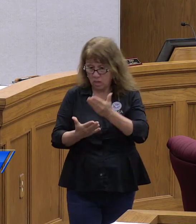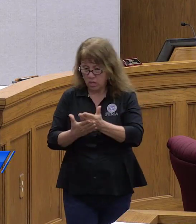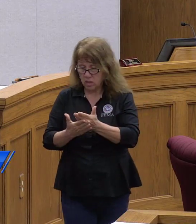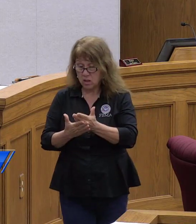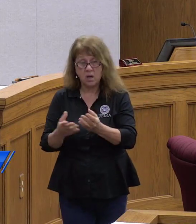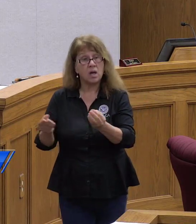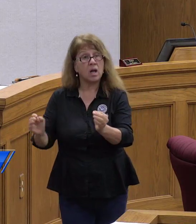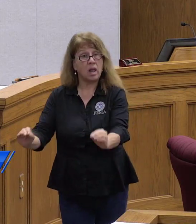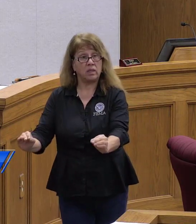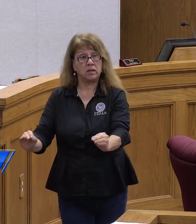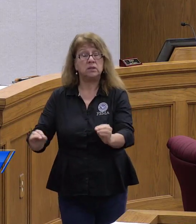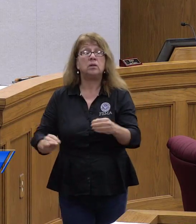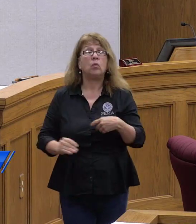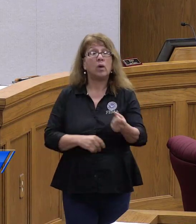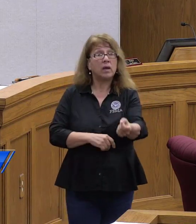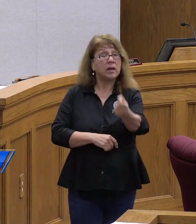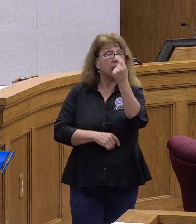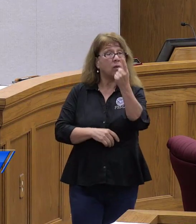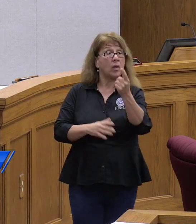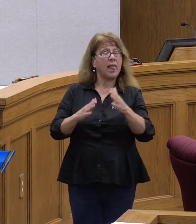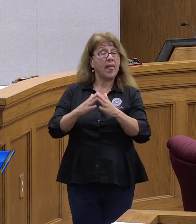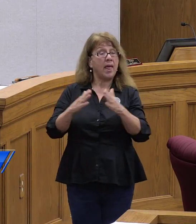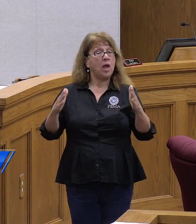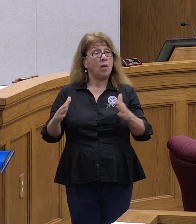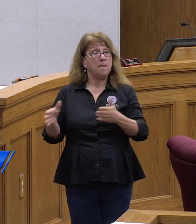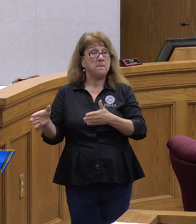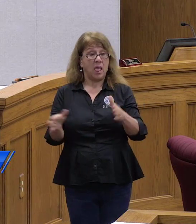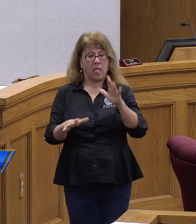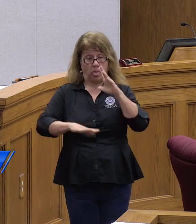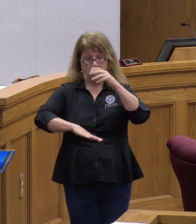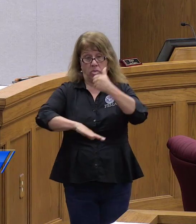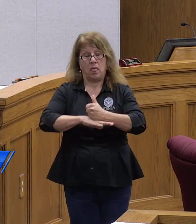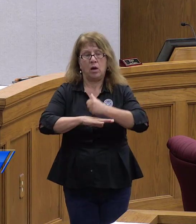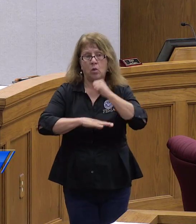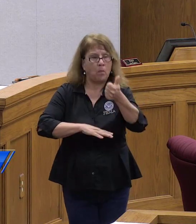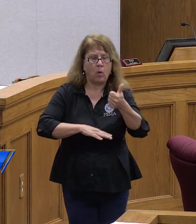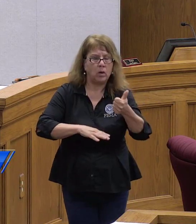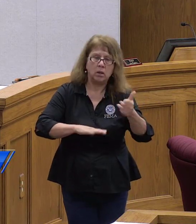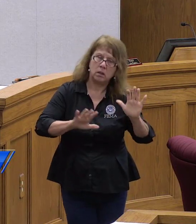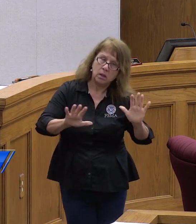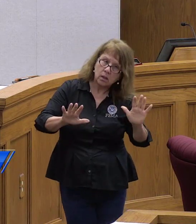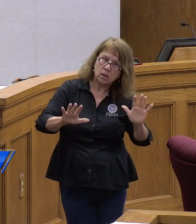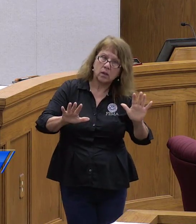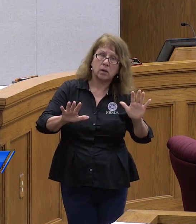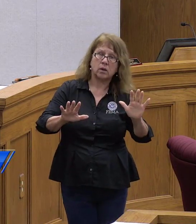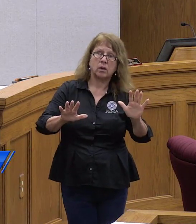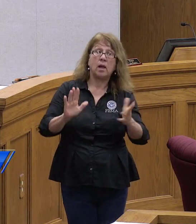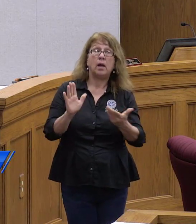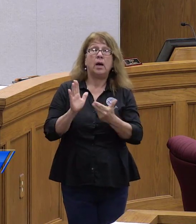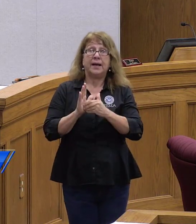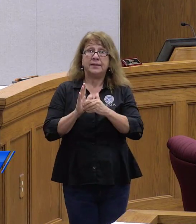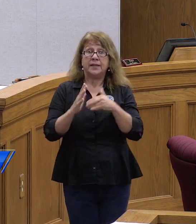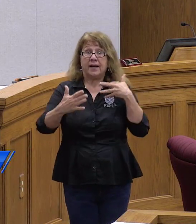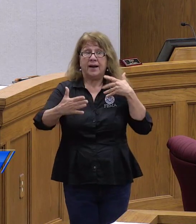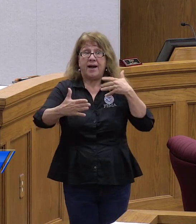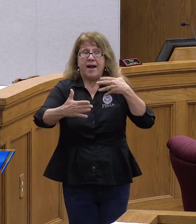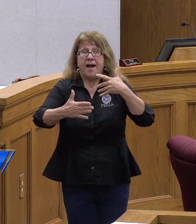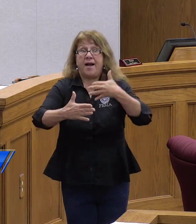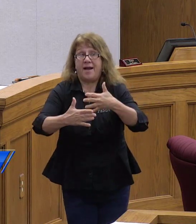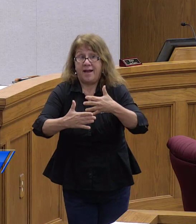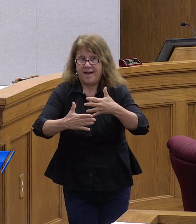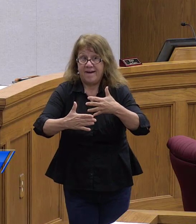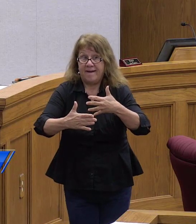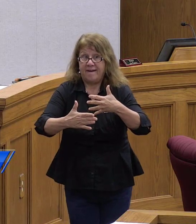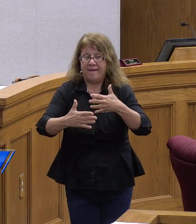that this housing plan will not be able to be implemented tomorrow, but we are at that point